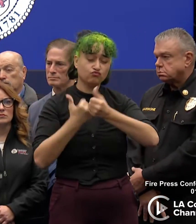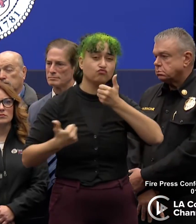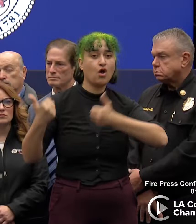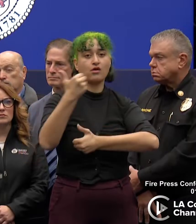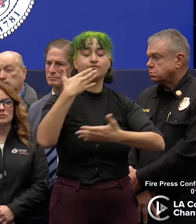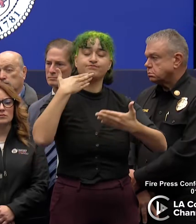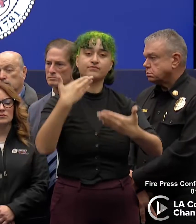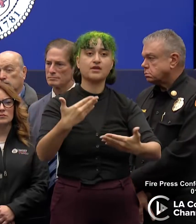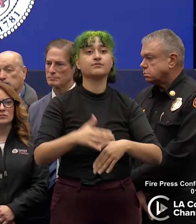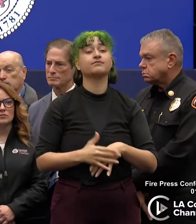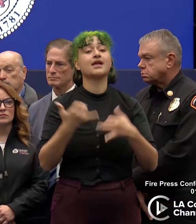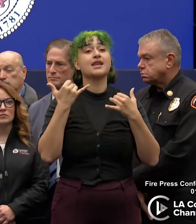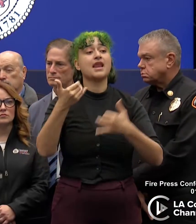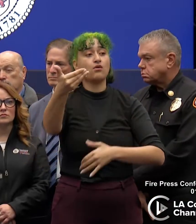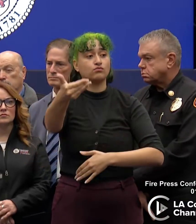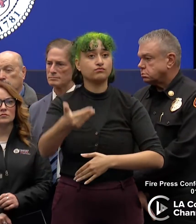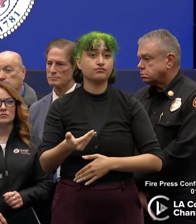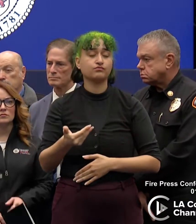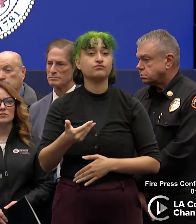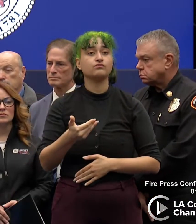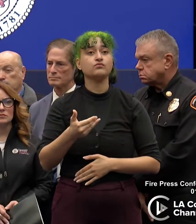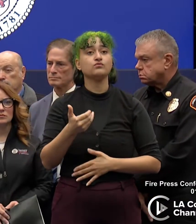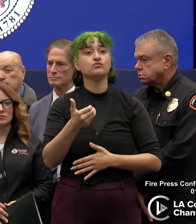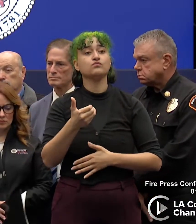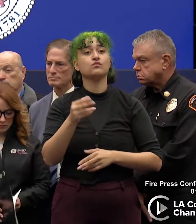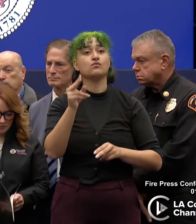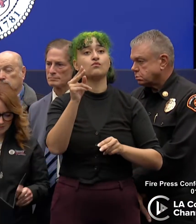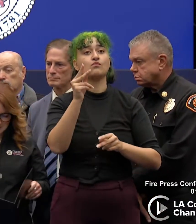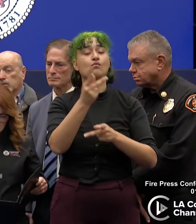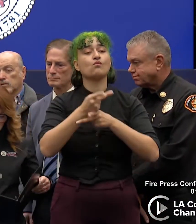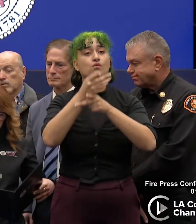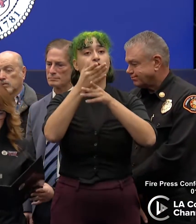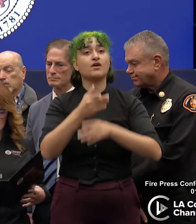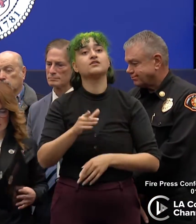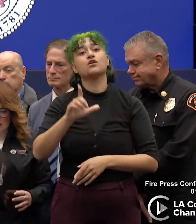stronger. Thank you. And let me now introduce Supervisor Lindsay Horvath.